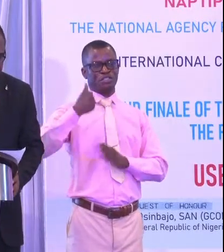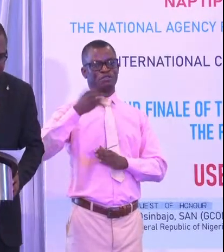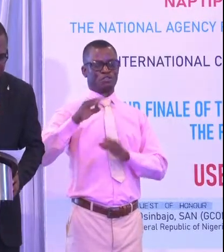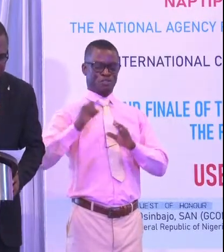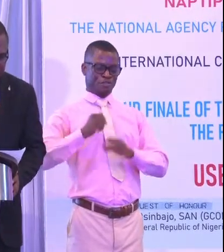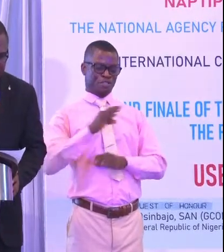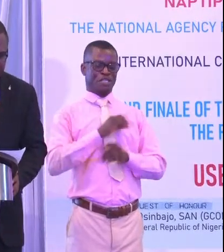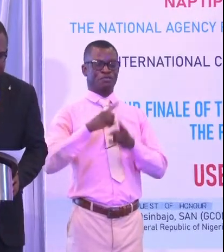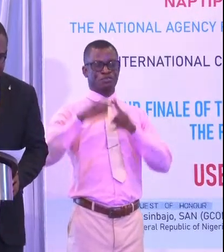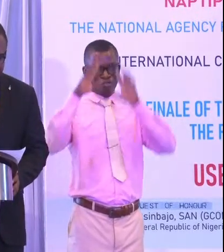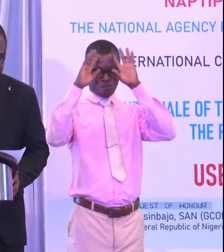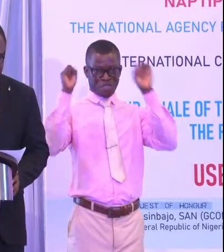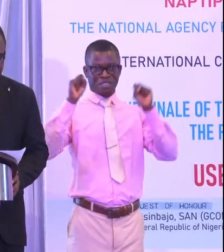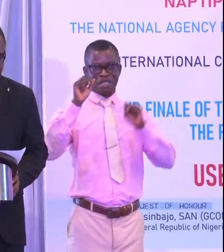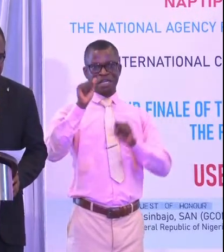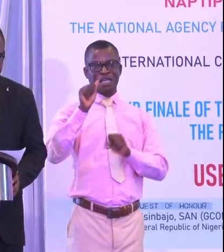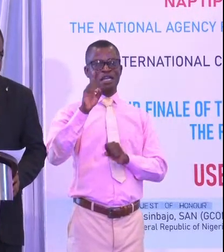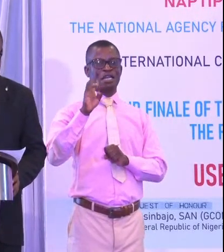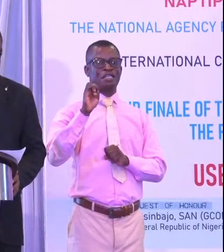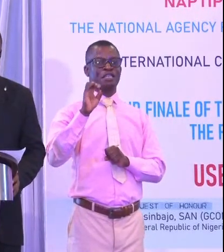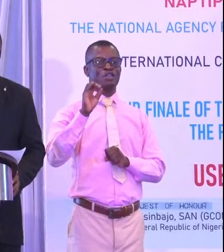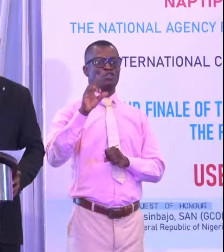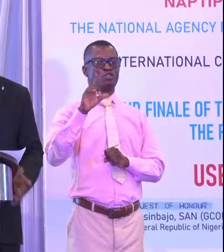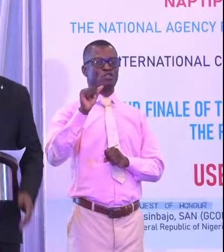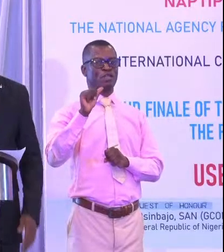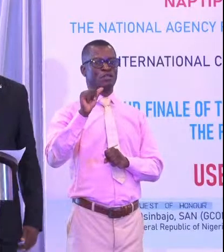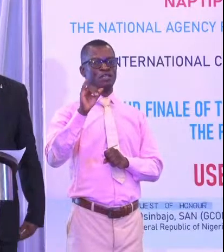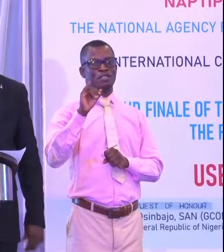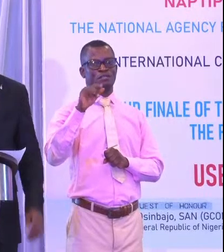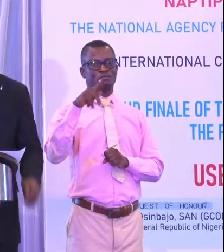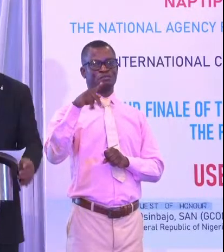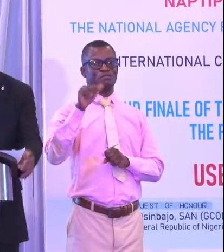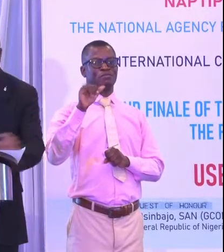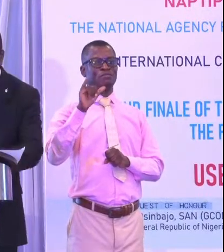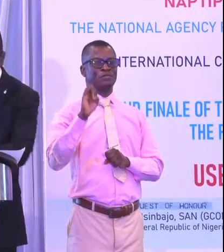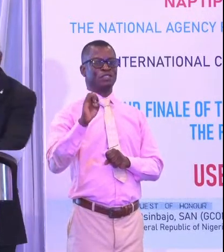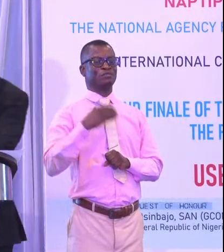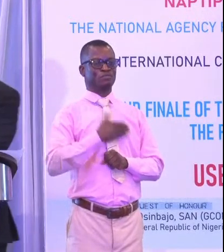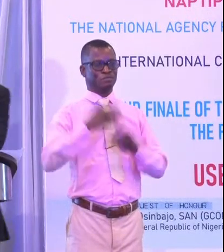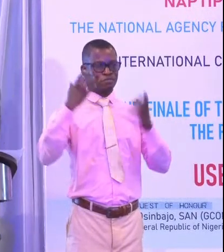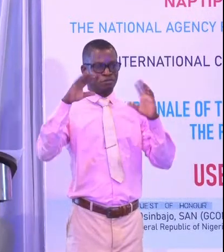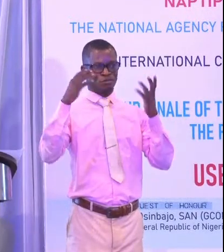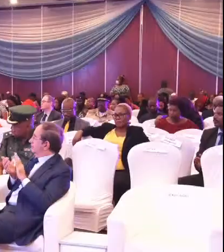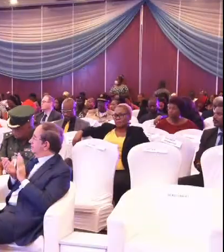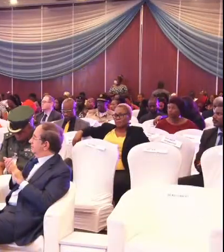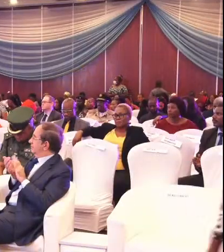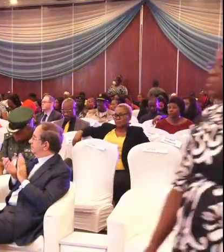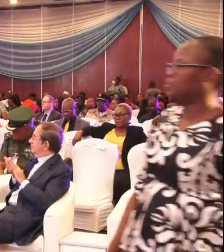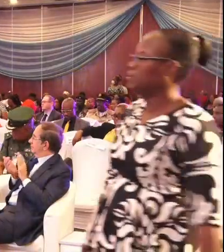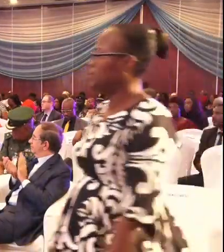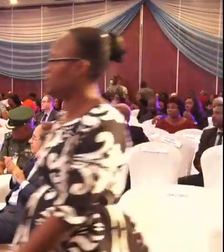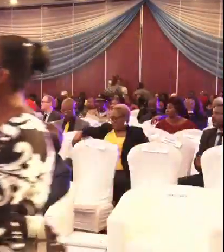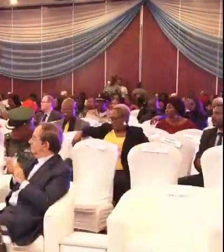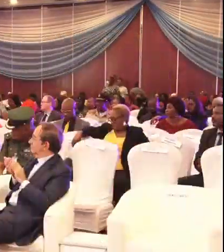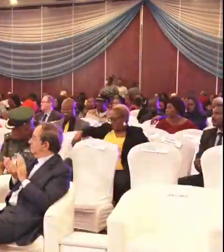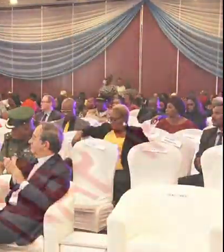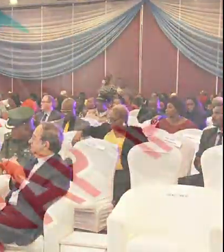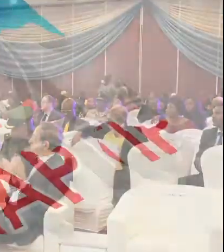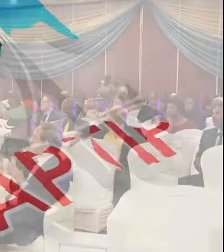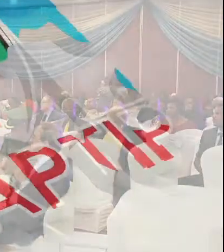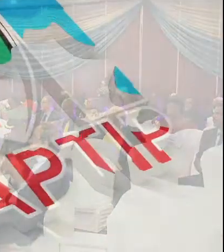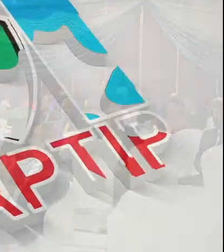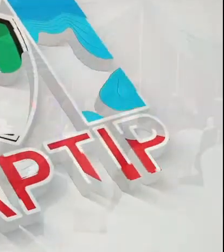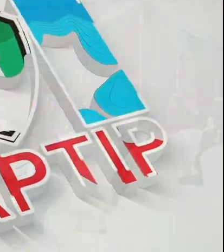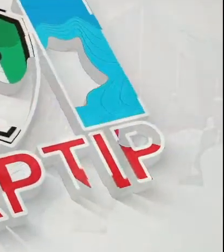President, Mr. Adeola Rahman Ikpaji. Please put your hands together for him as he comes over to speak to us,